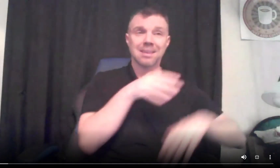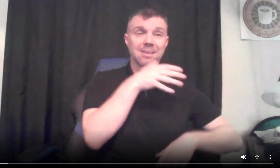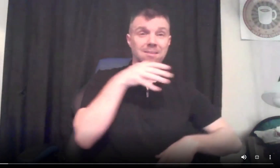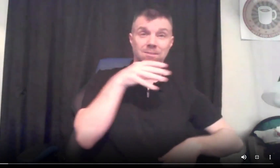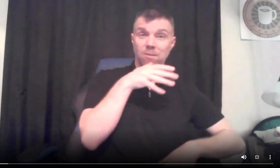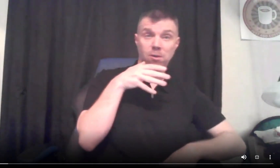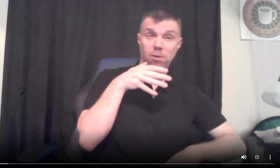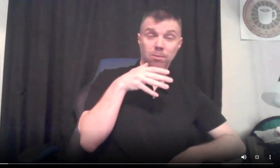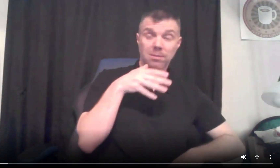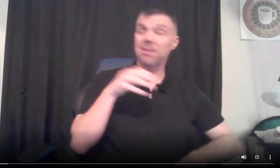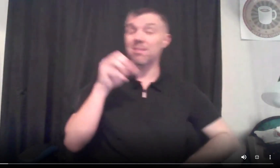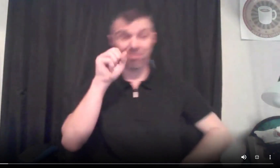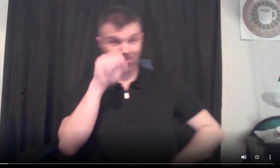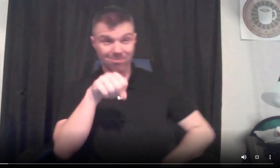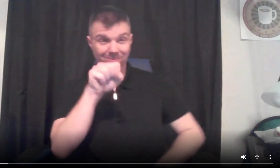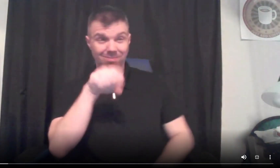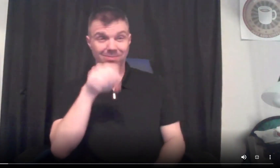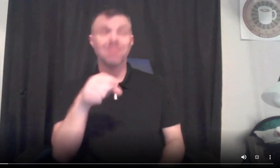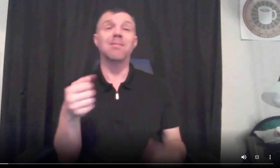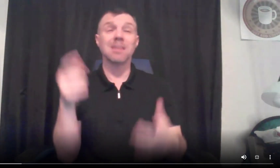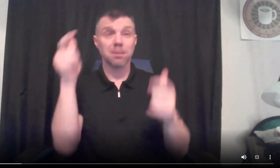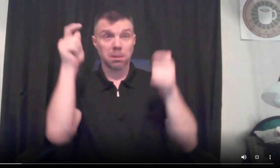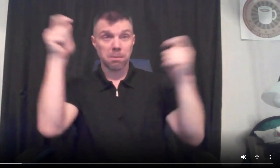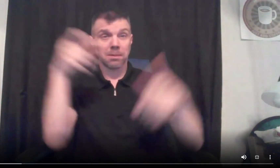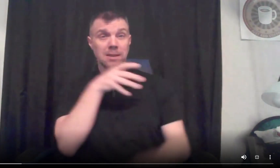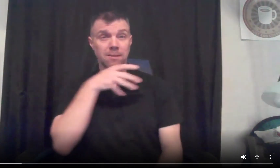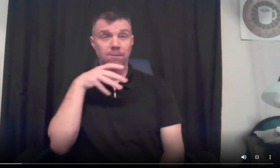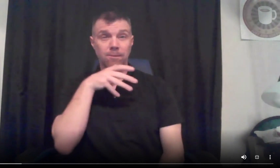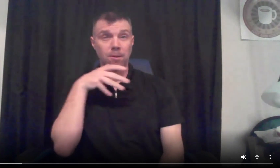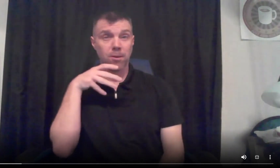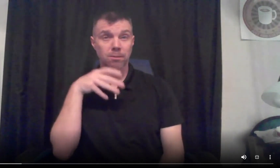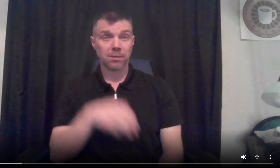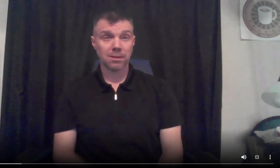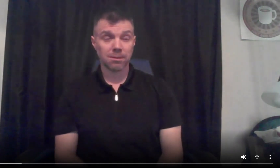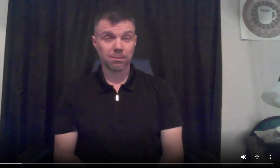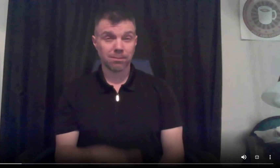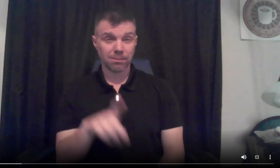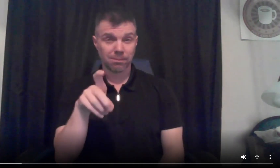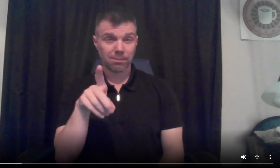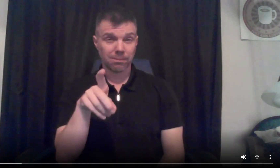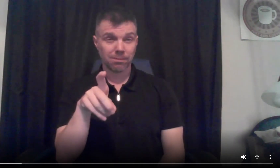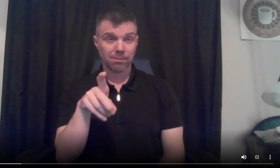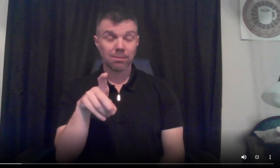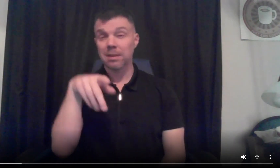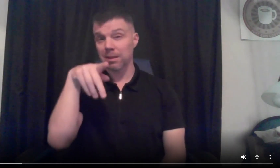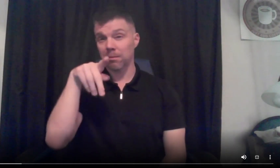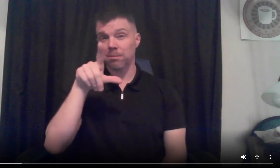So the North had farms, that's correct. Were they big farms though?